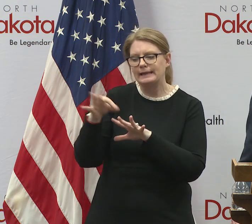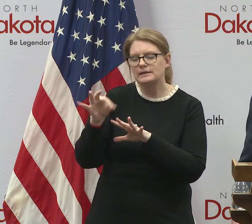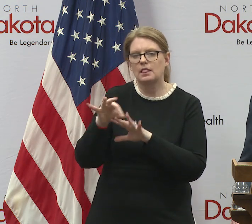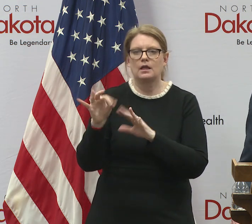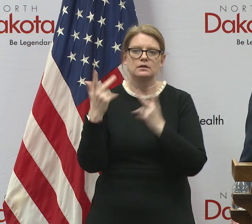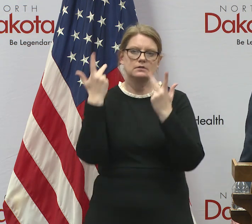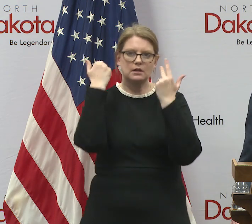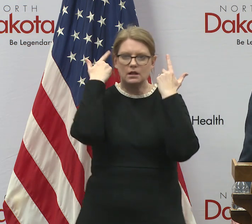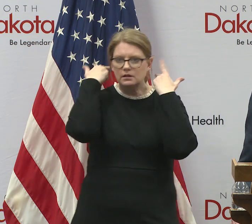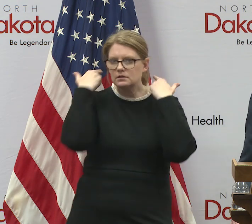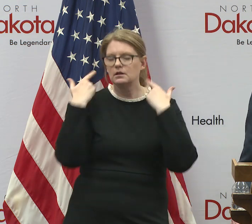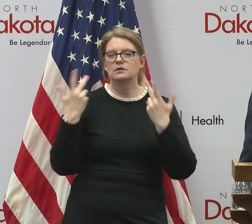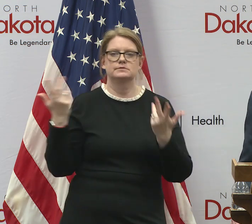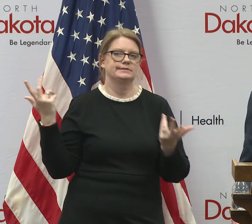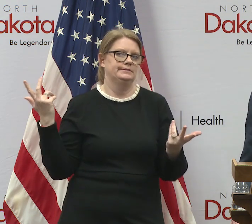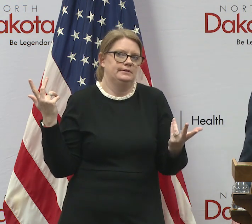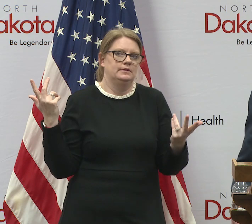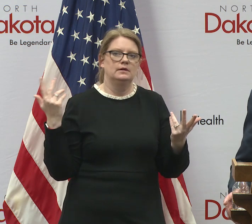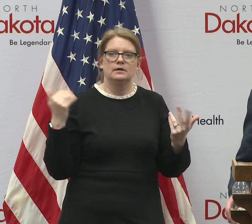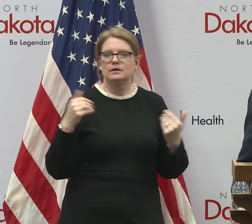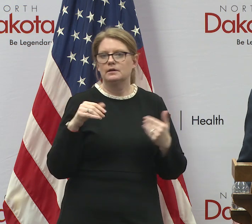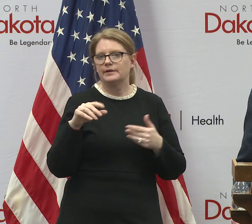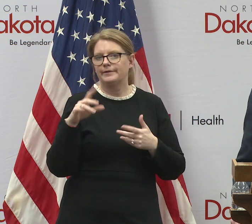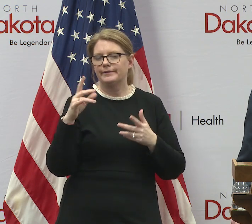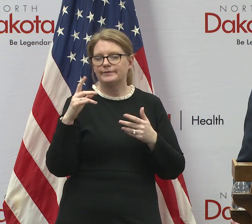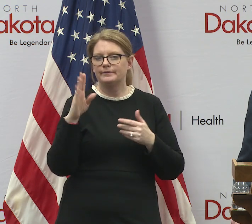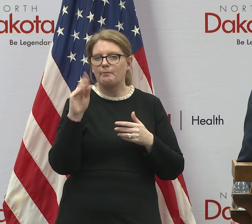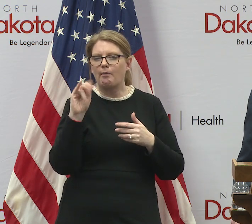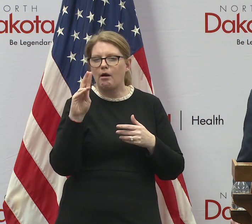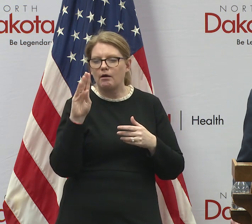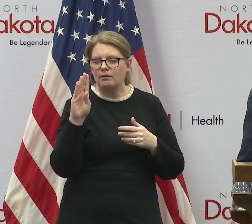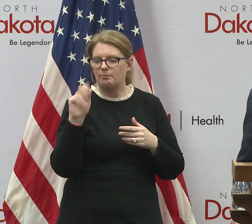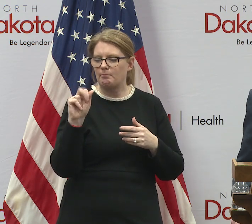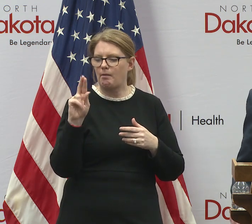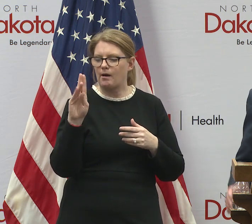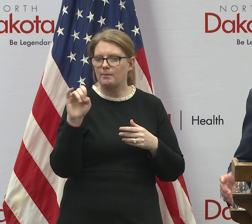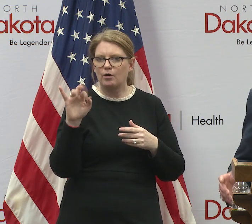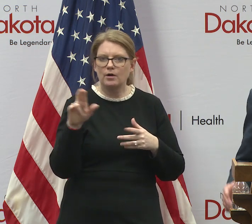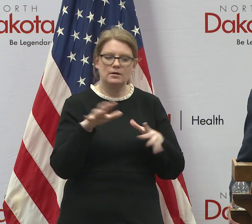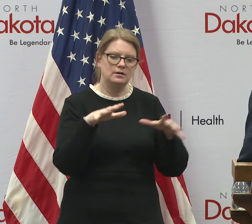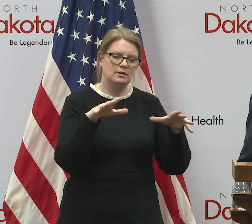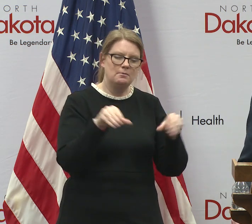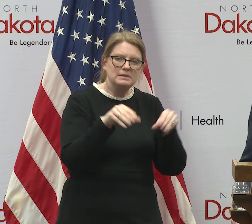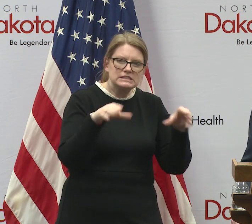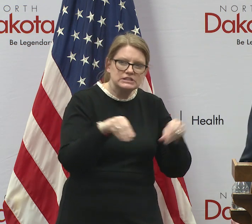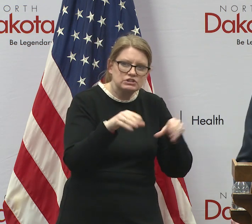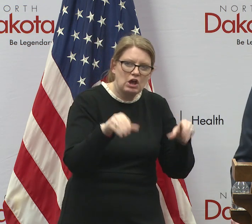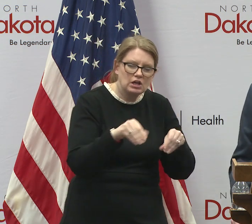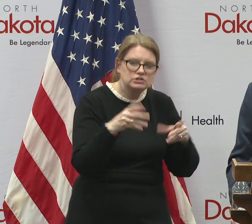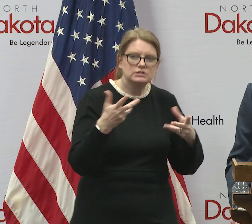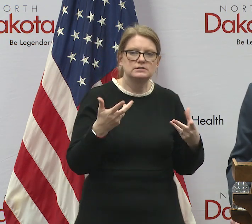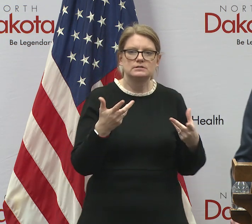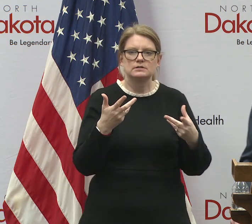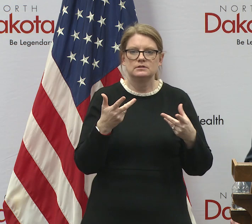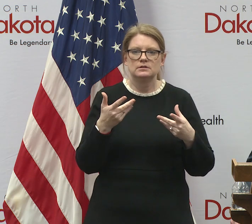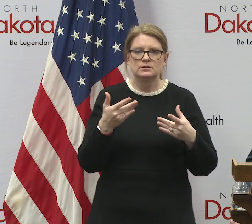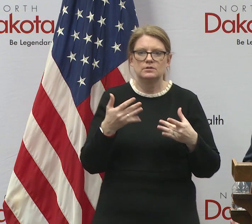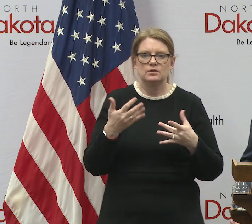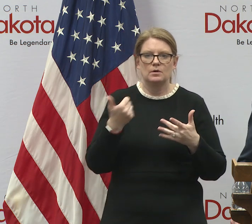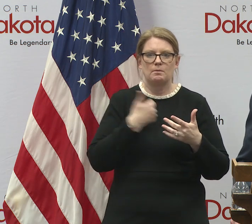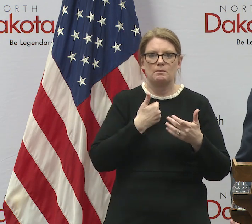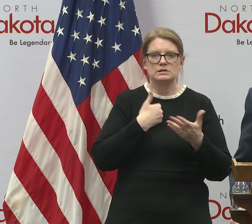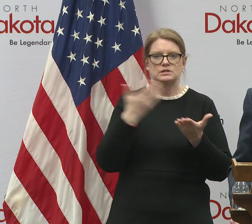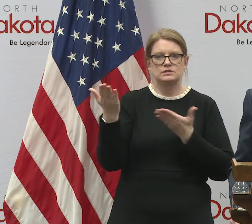salons, cosmetologists, beauty salons, barbers, massage therapists, people that are, through personal